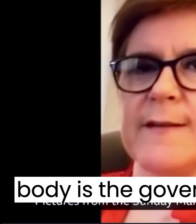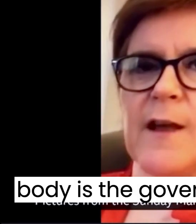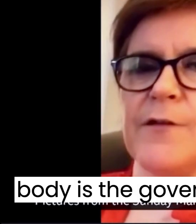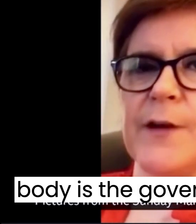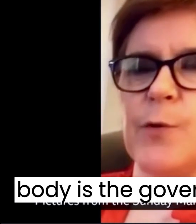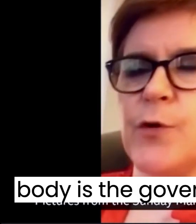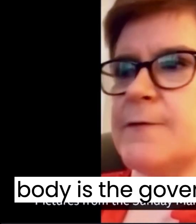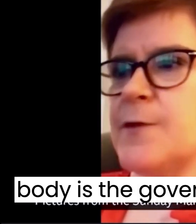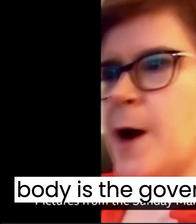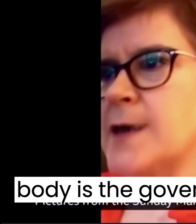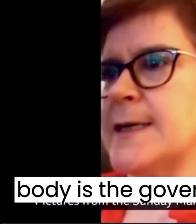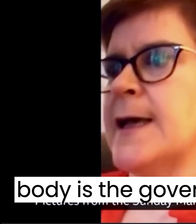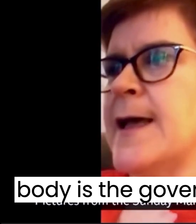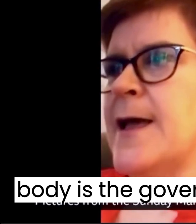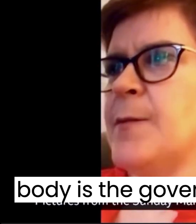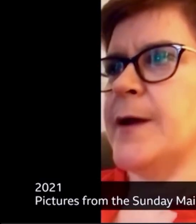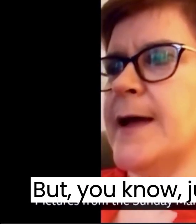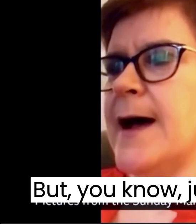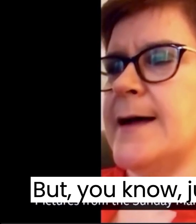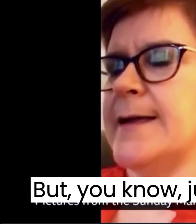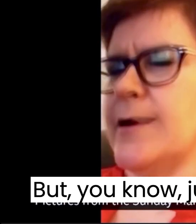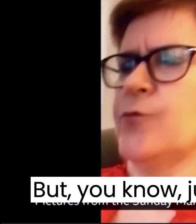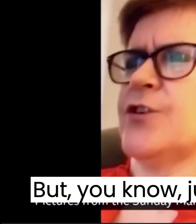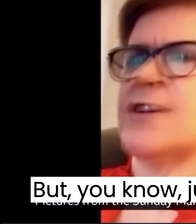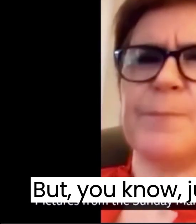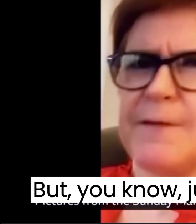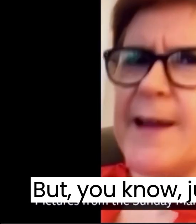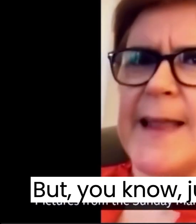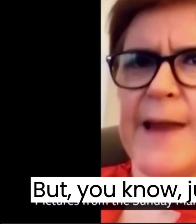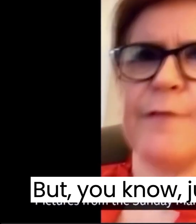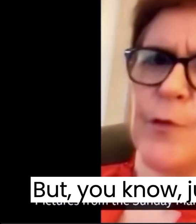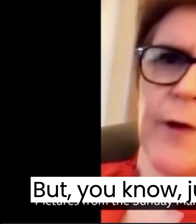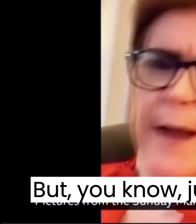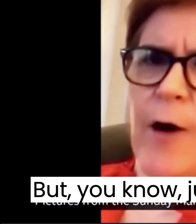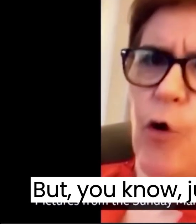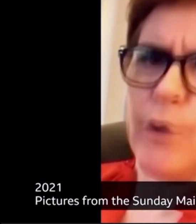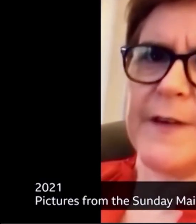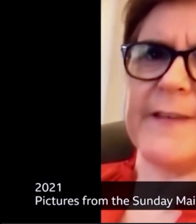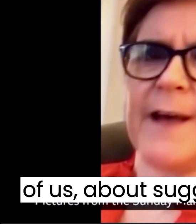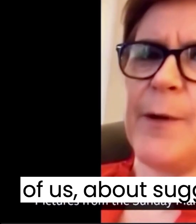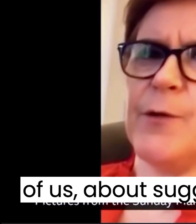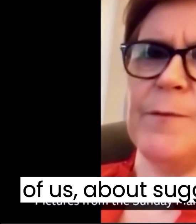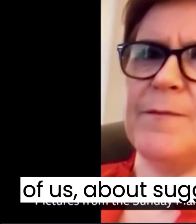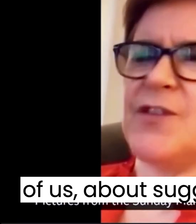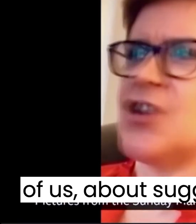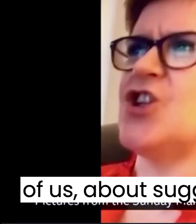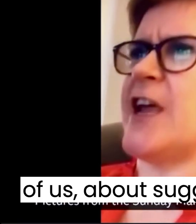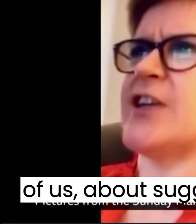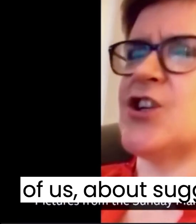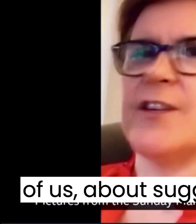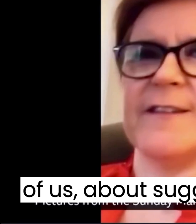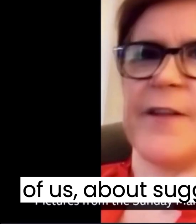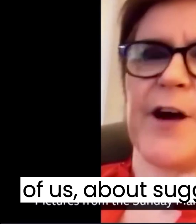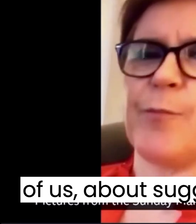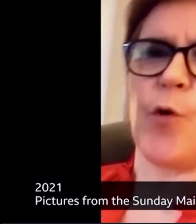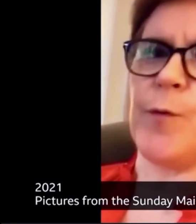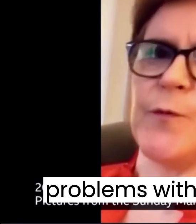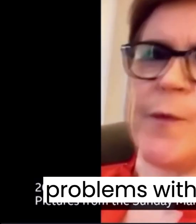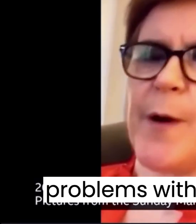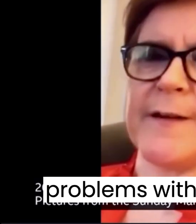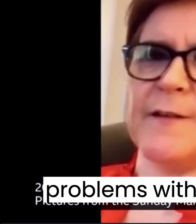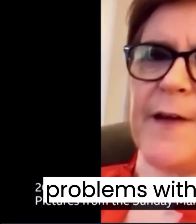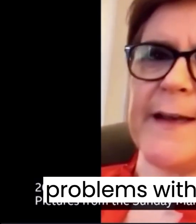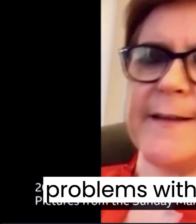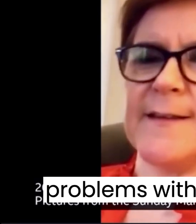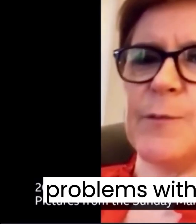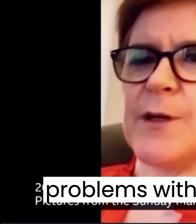this body is the governing body of the party, but, you know, just be very careful, all of us, about suggestions that there are